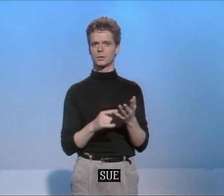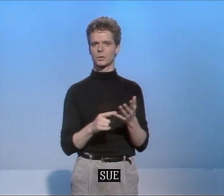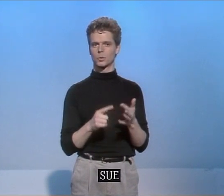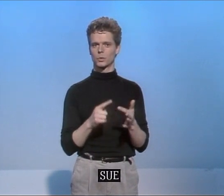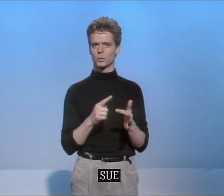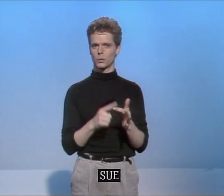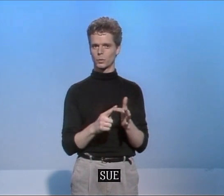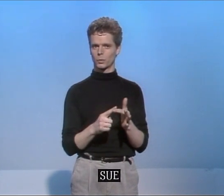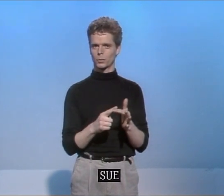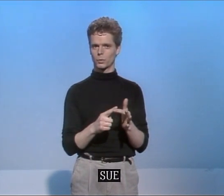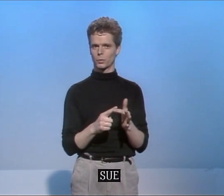Sue,